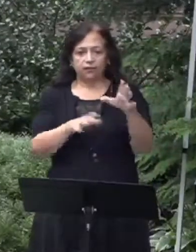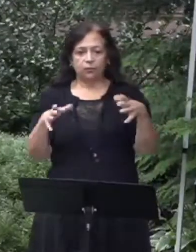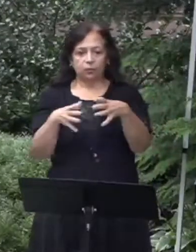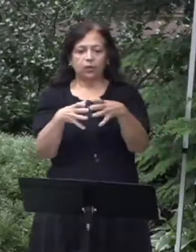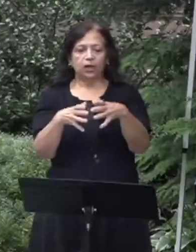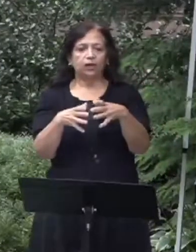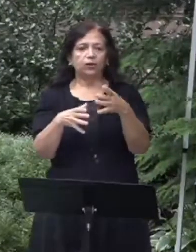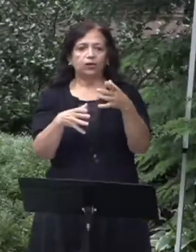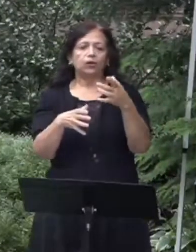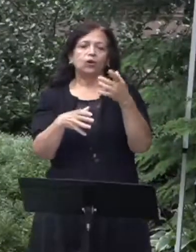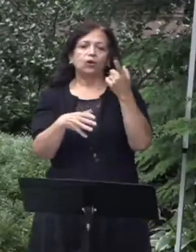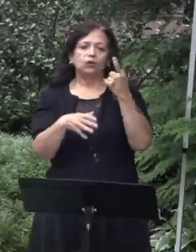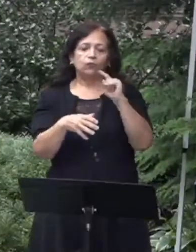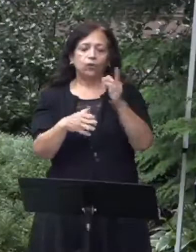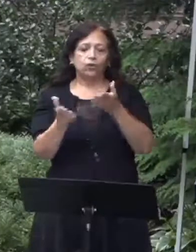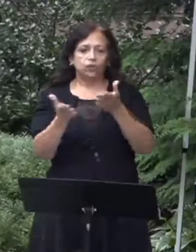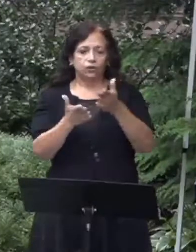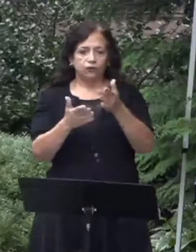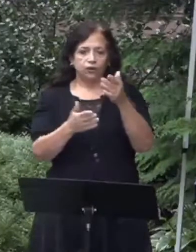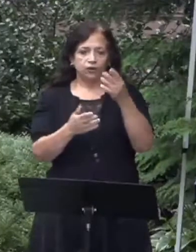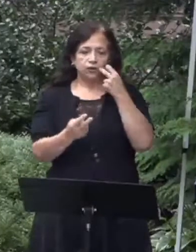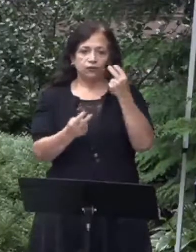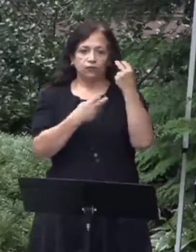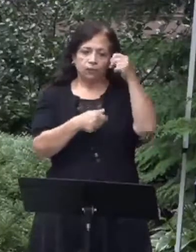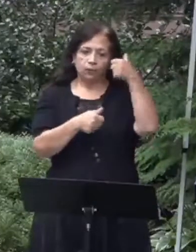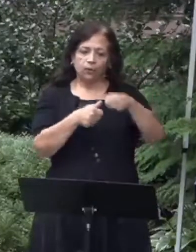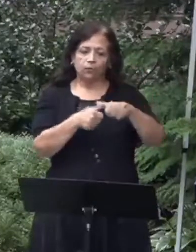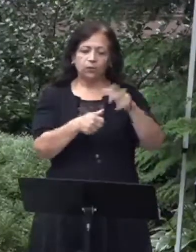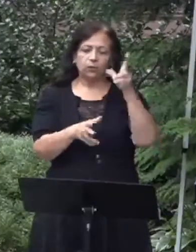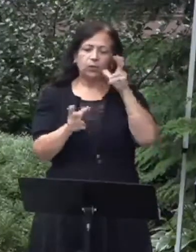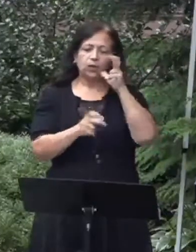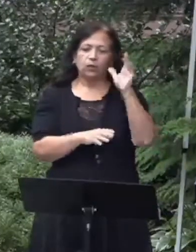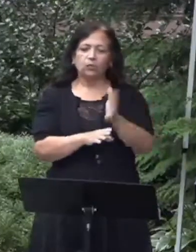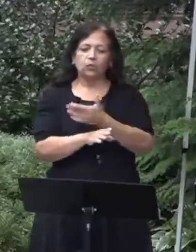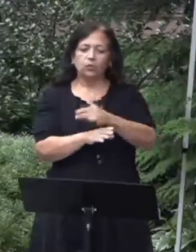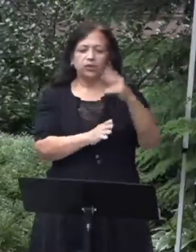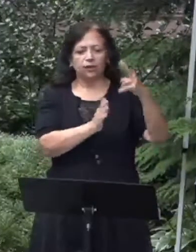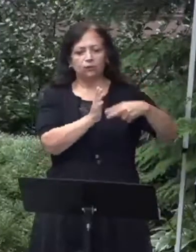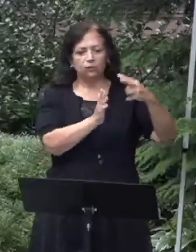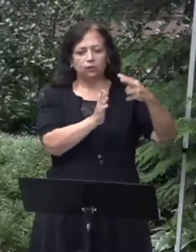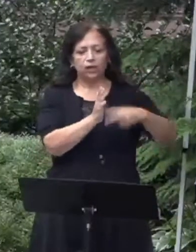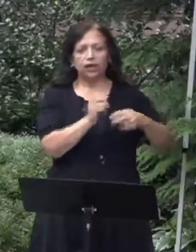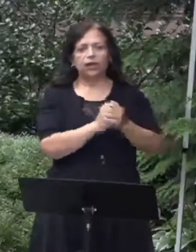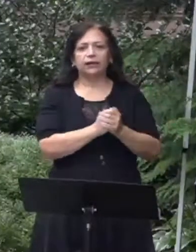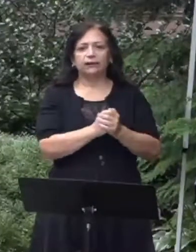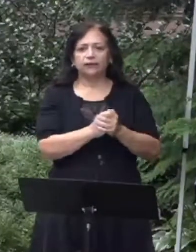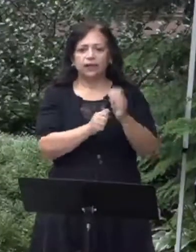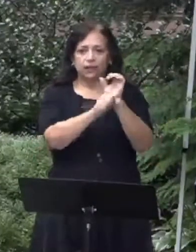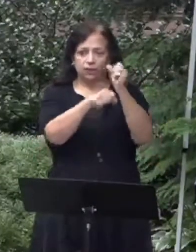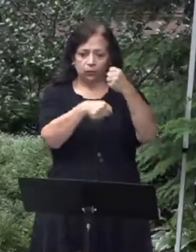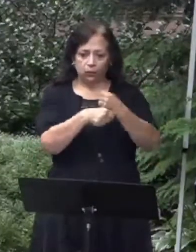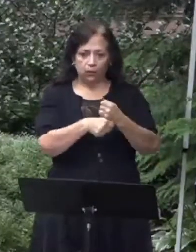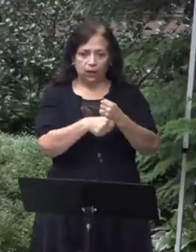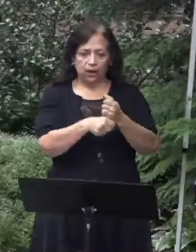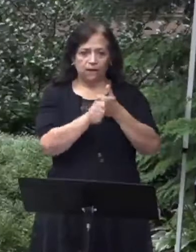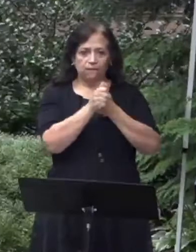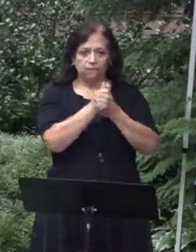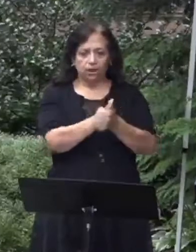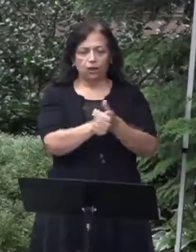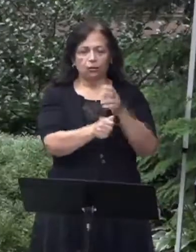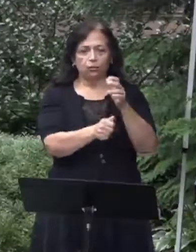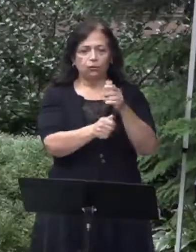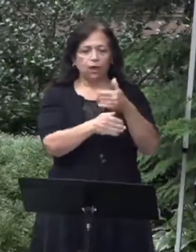remembrance where we will hear music and readings that were created following